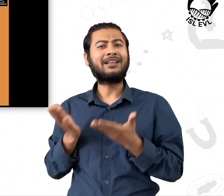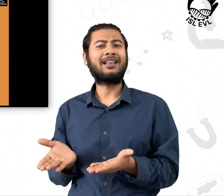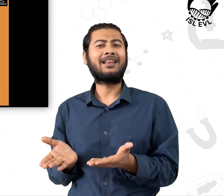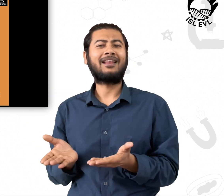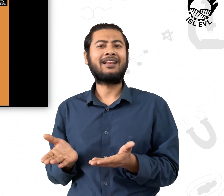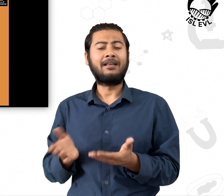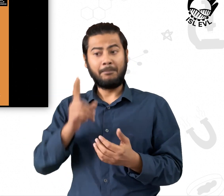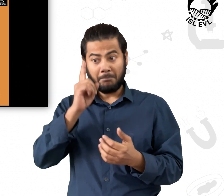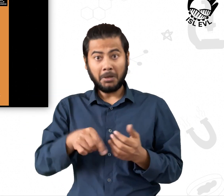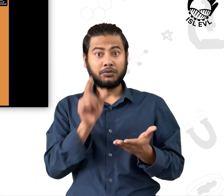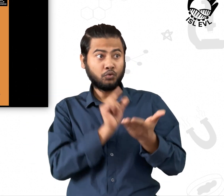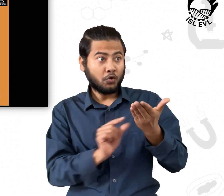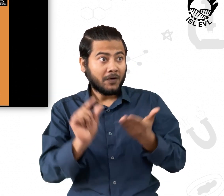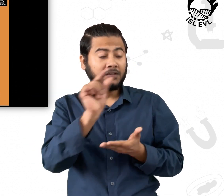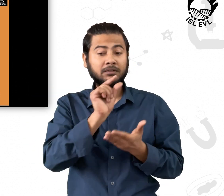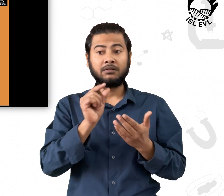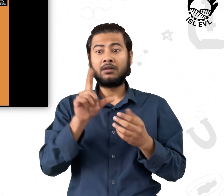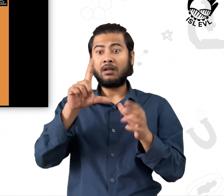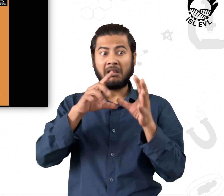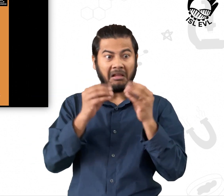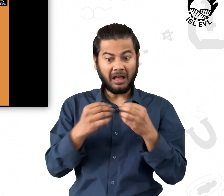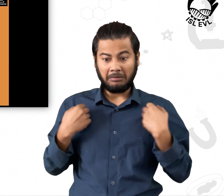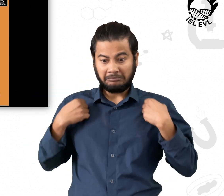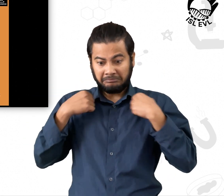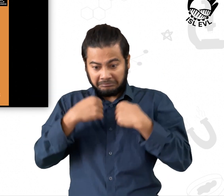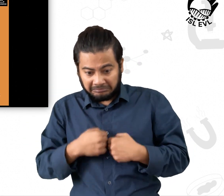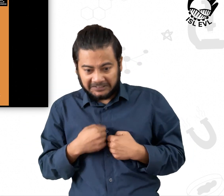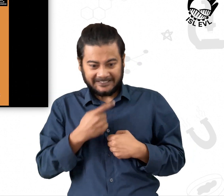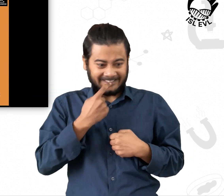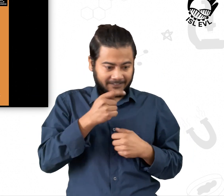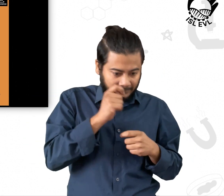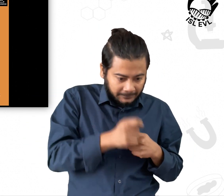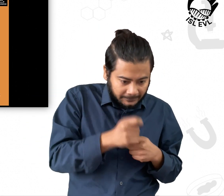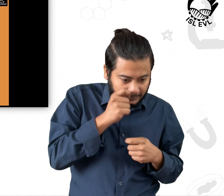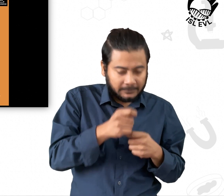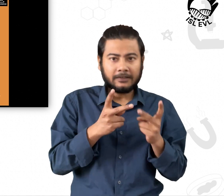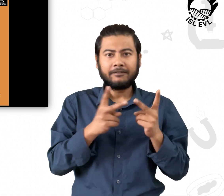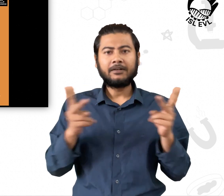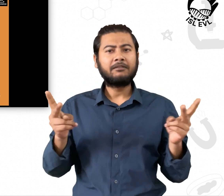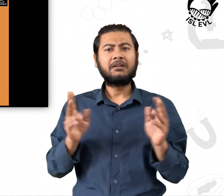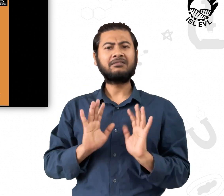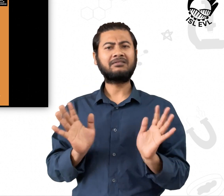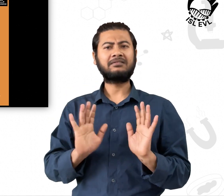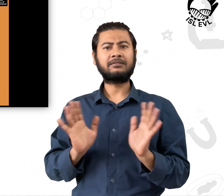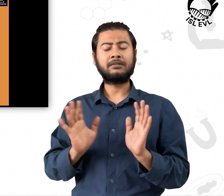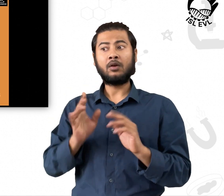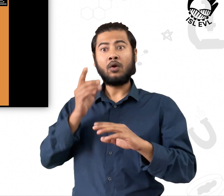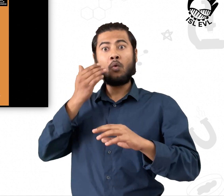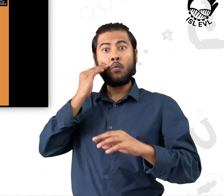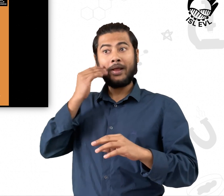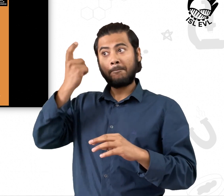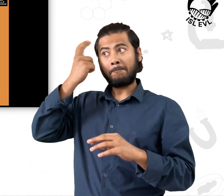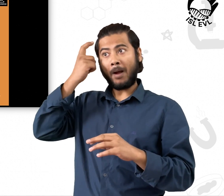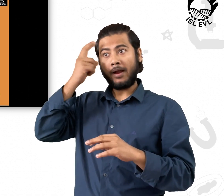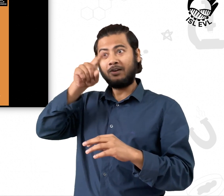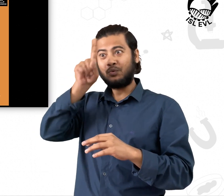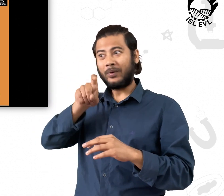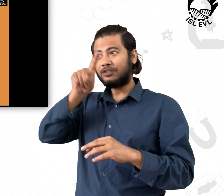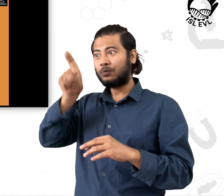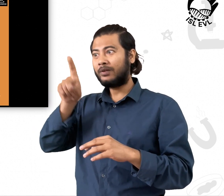scientist. So you don't have to be in the lab. You don't have to be associated with active academia. As long as you